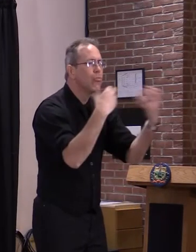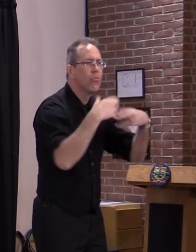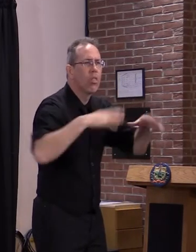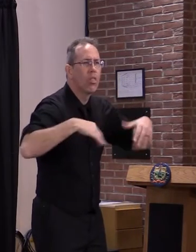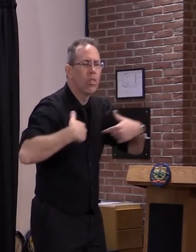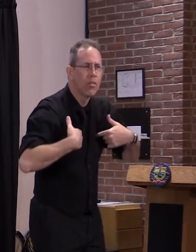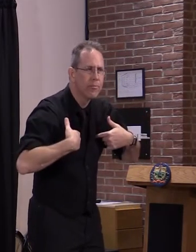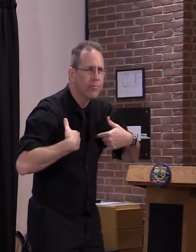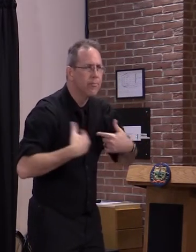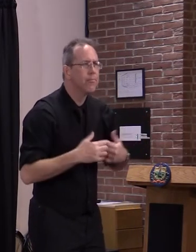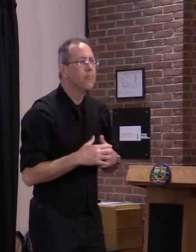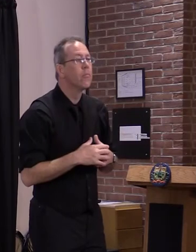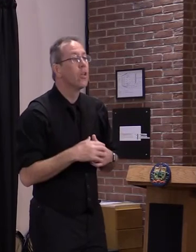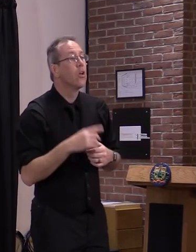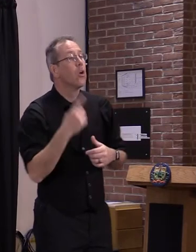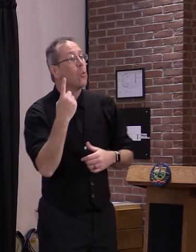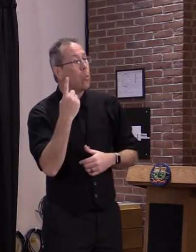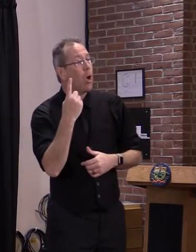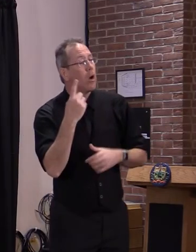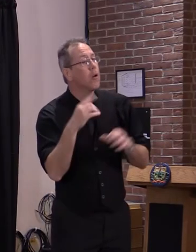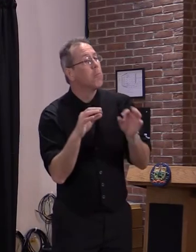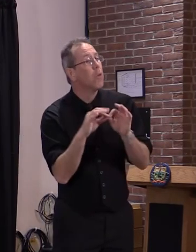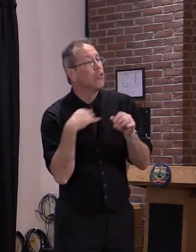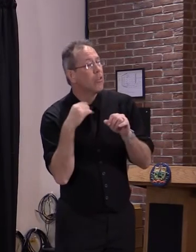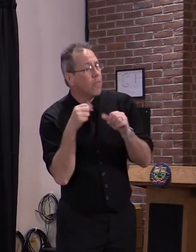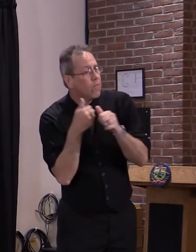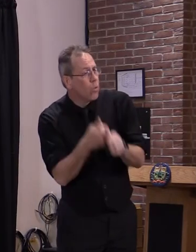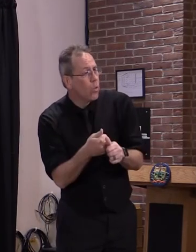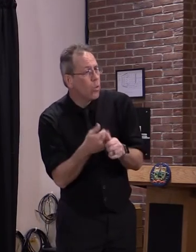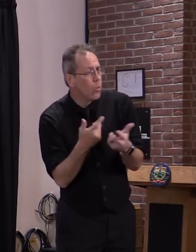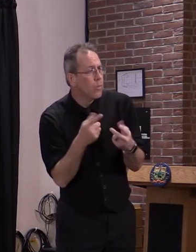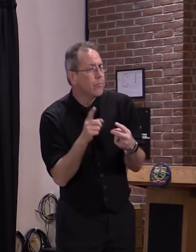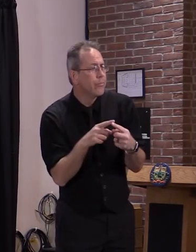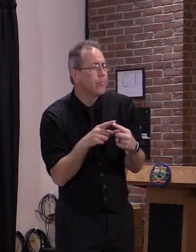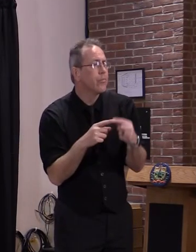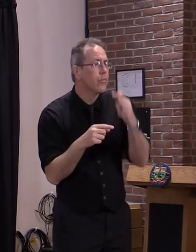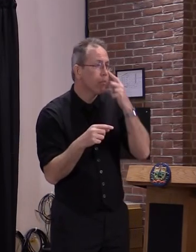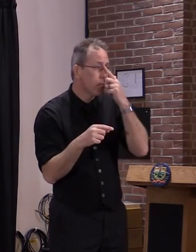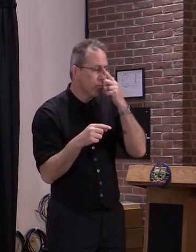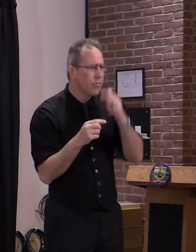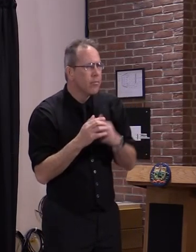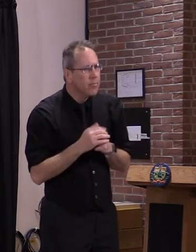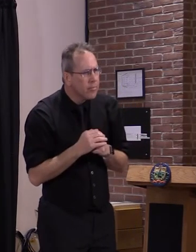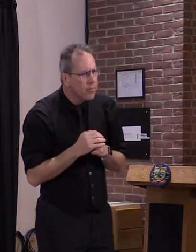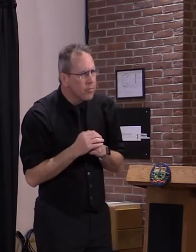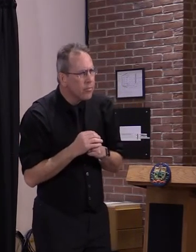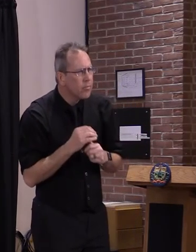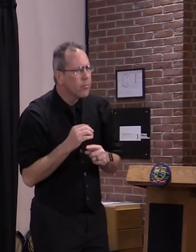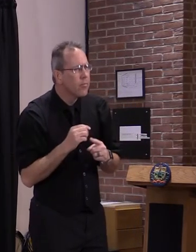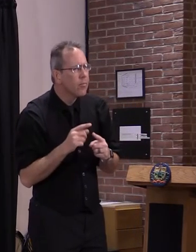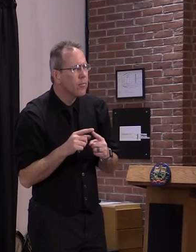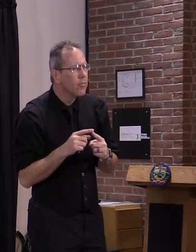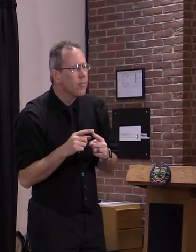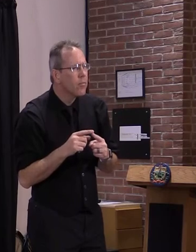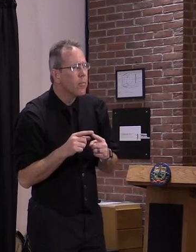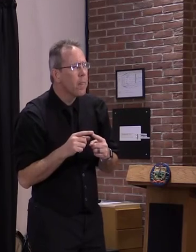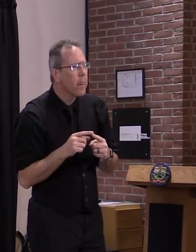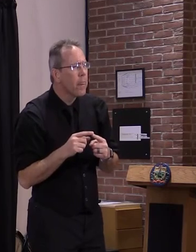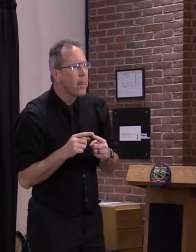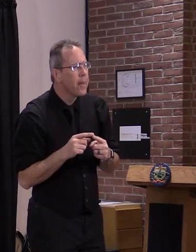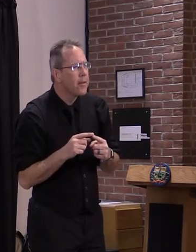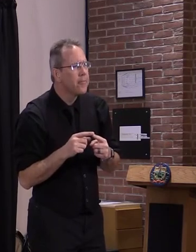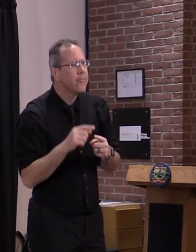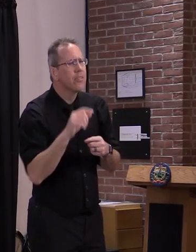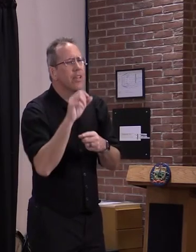academic assessment that we have is the SBAC, Smarter Balanced Assessment, which is given once a year in grades 3 through 8,